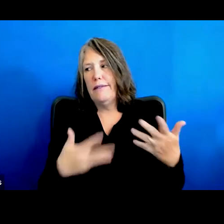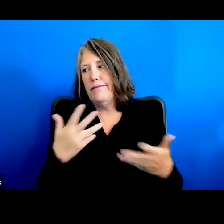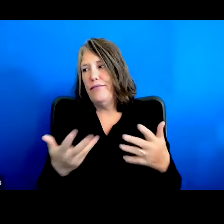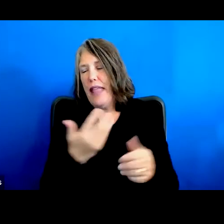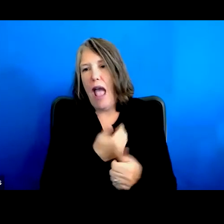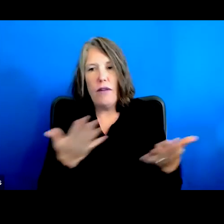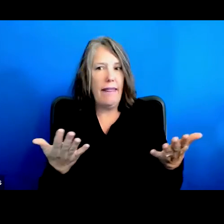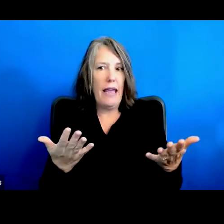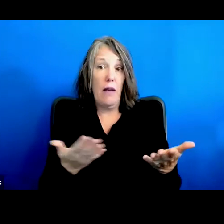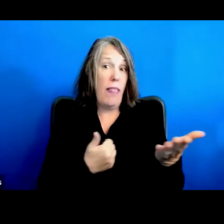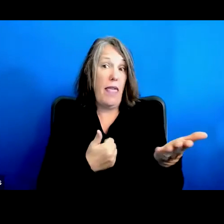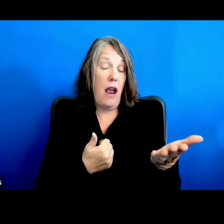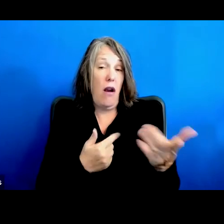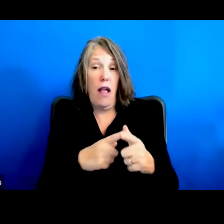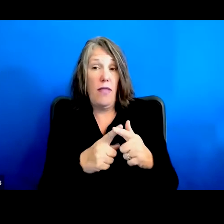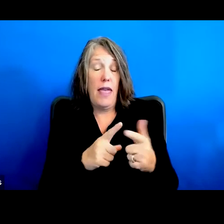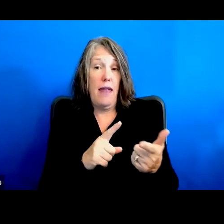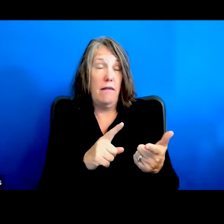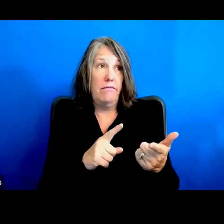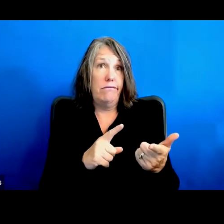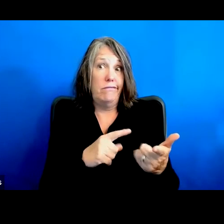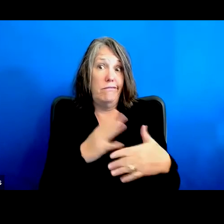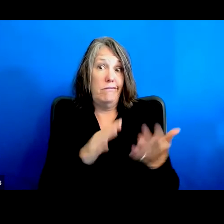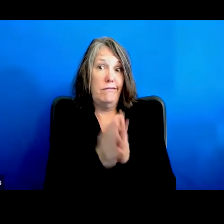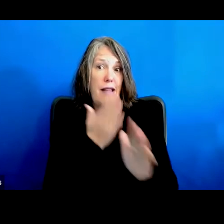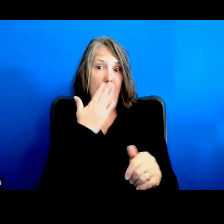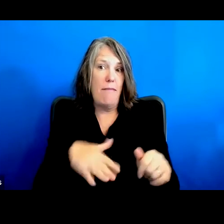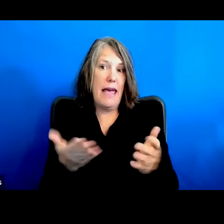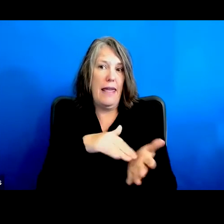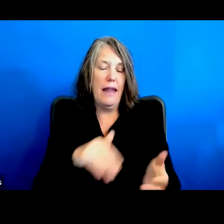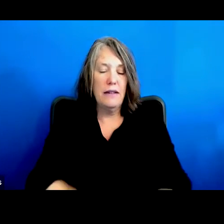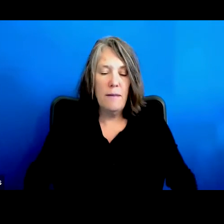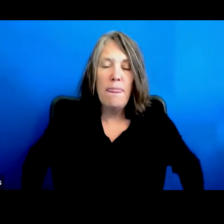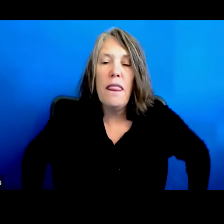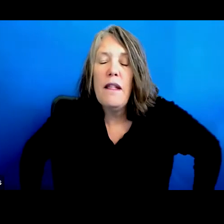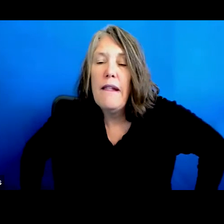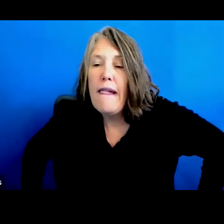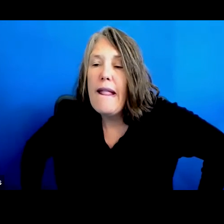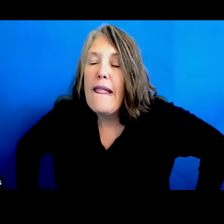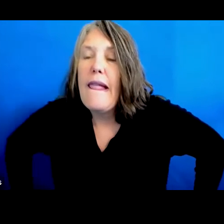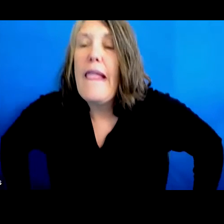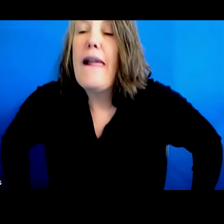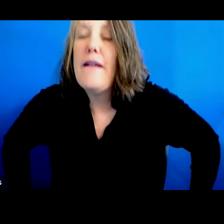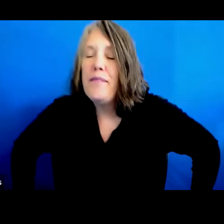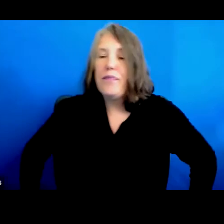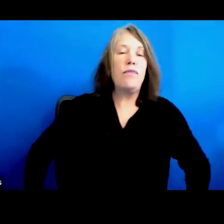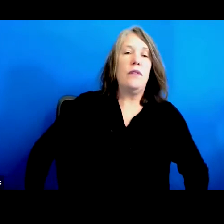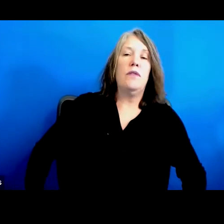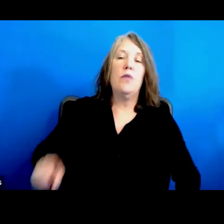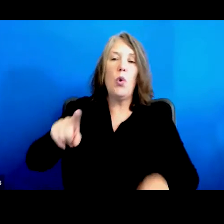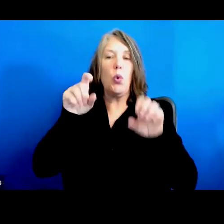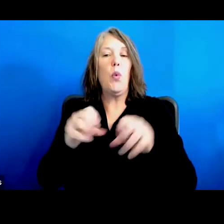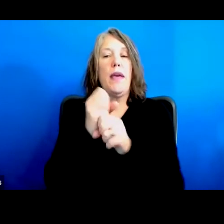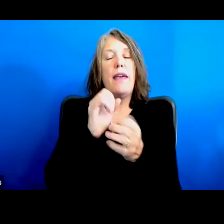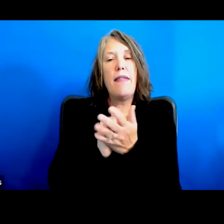everything went there and then got bad again, and you can access that stuff through the vendor booth as